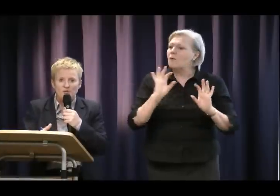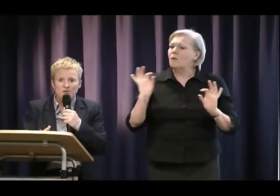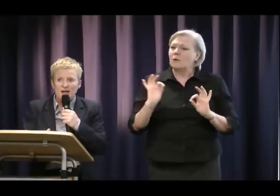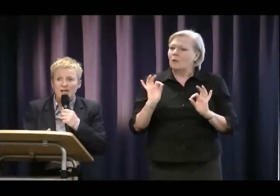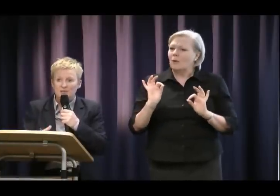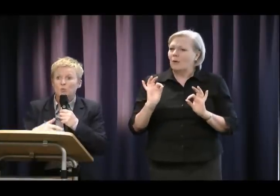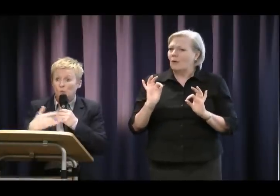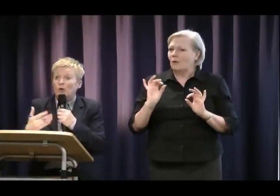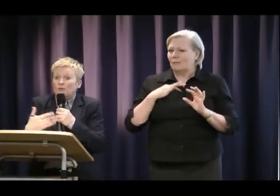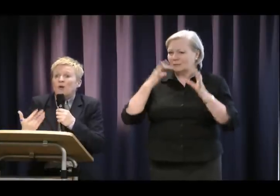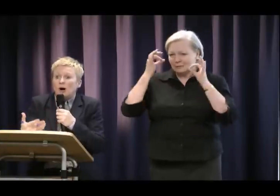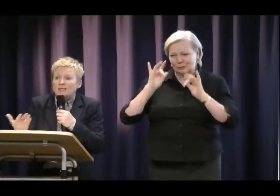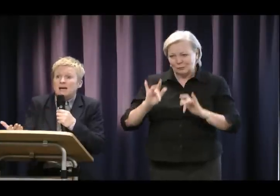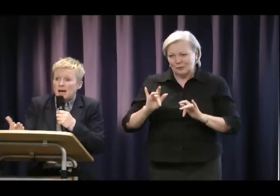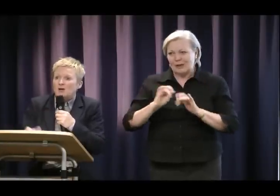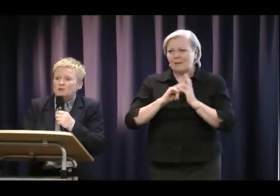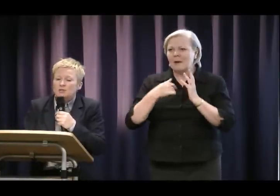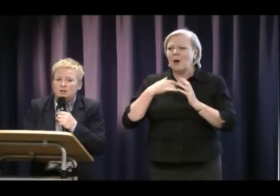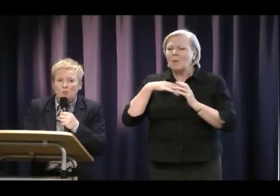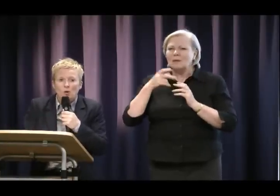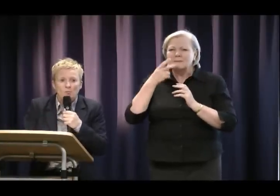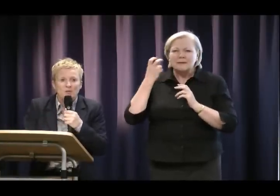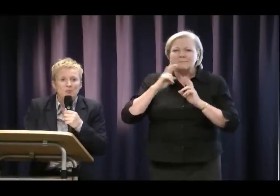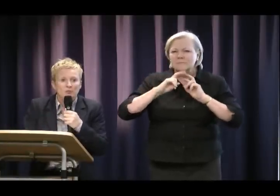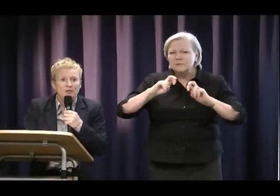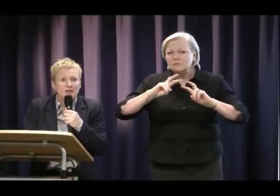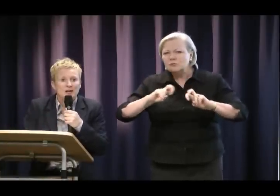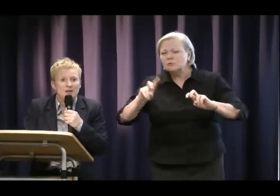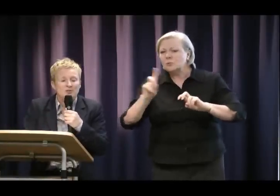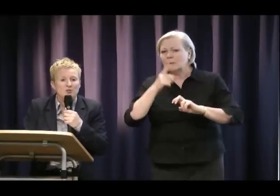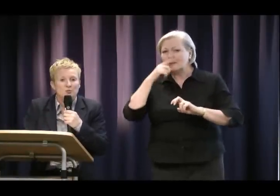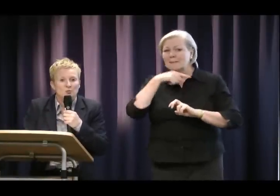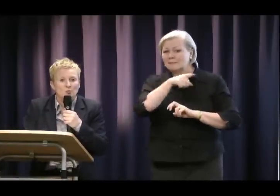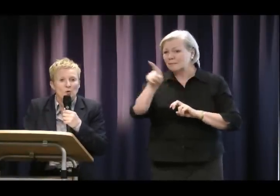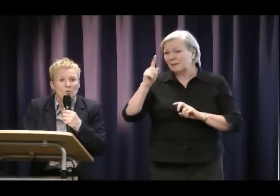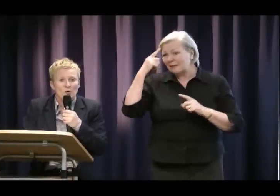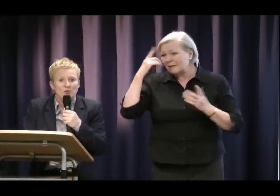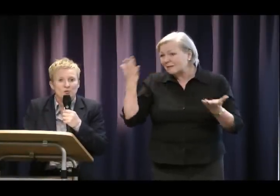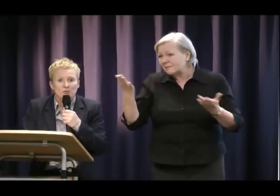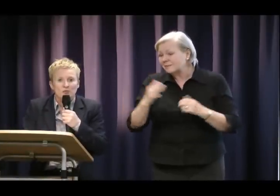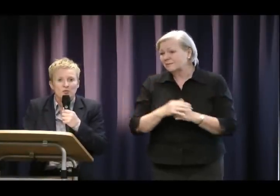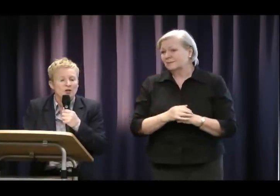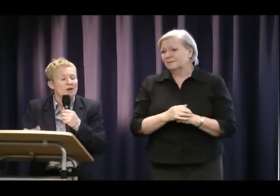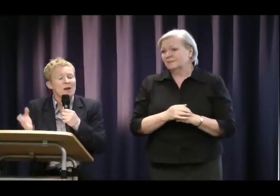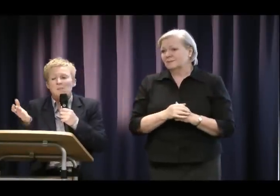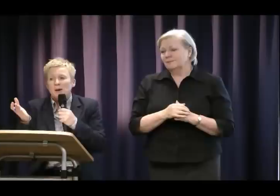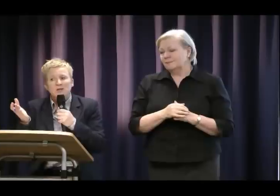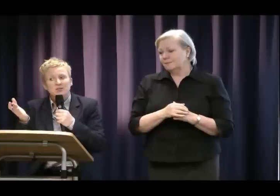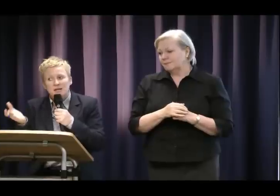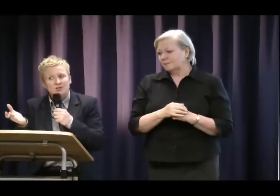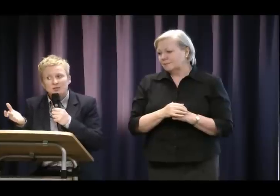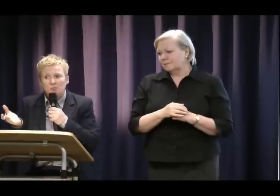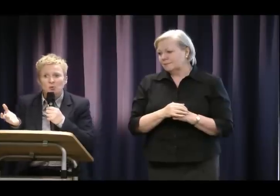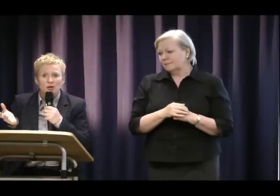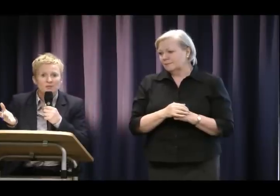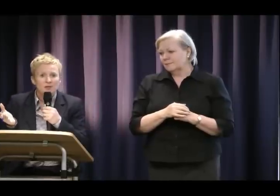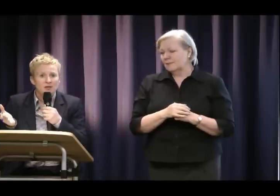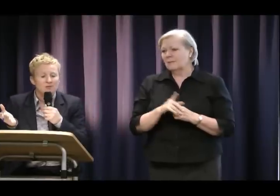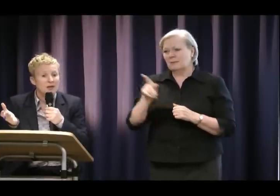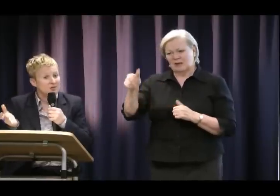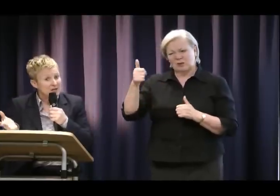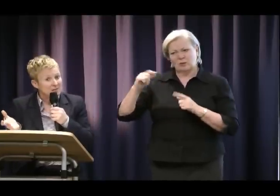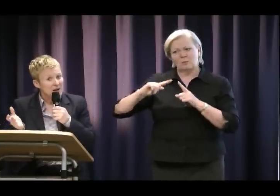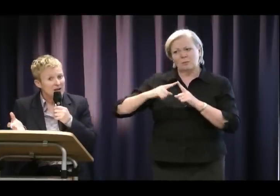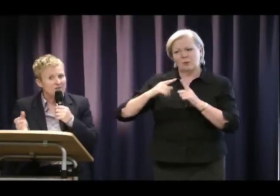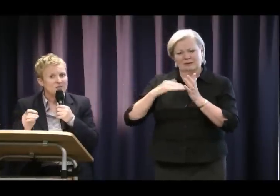what we're saying is we want to find out what people think as to what we want to do in the future. But it's an excellent point, I